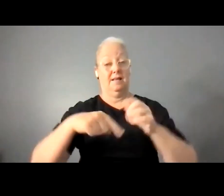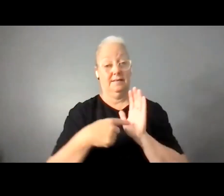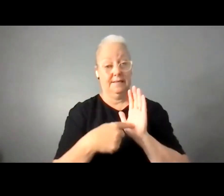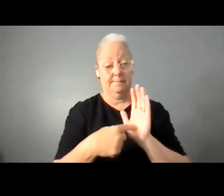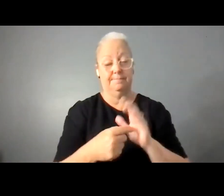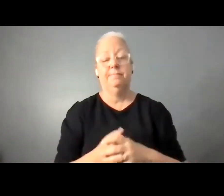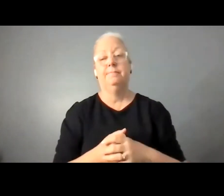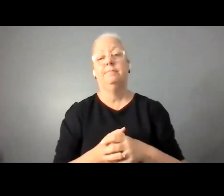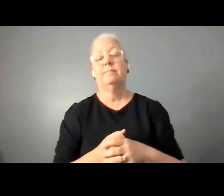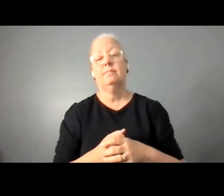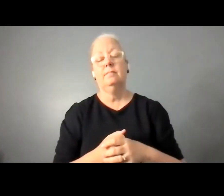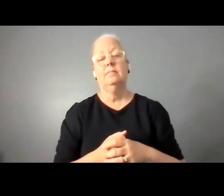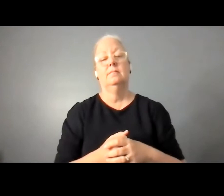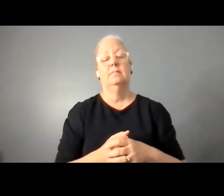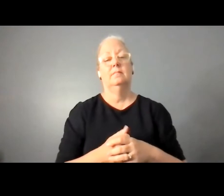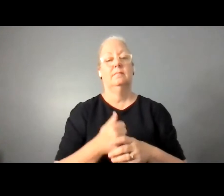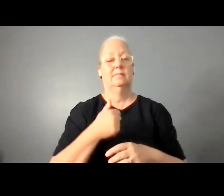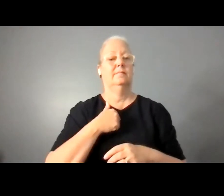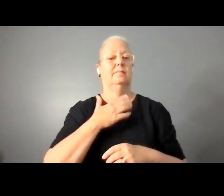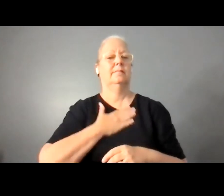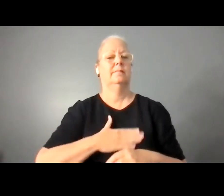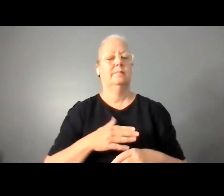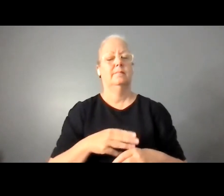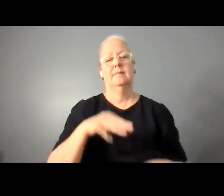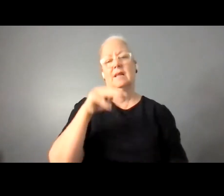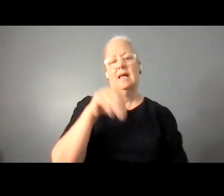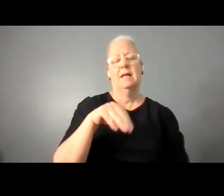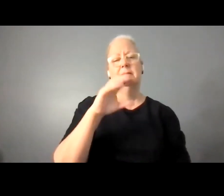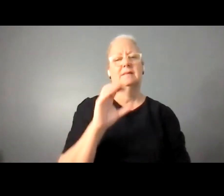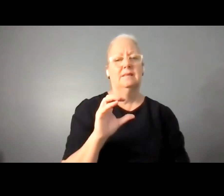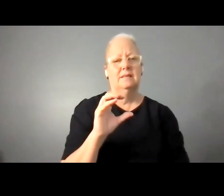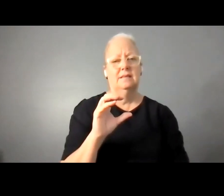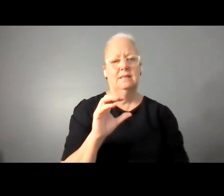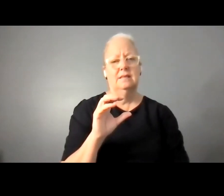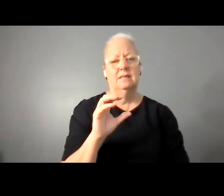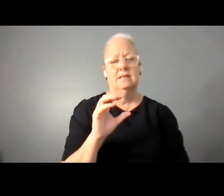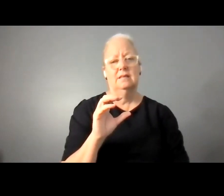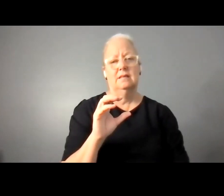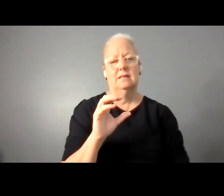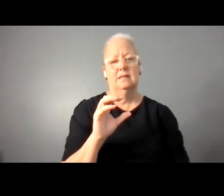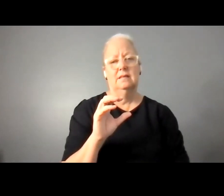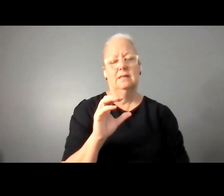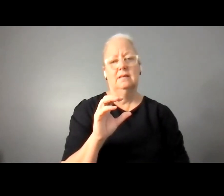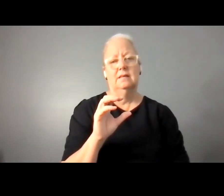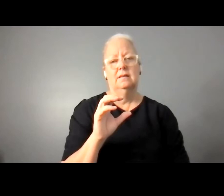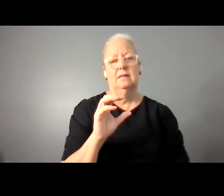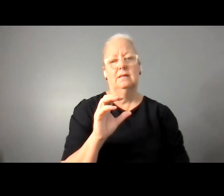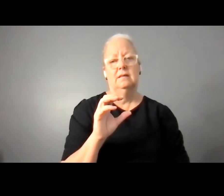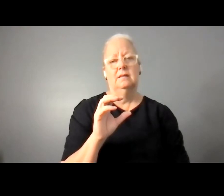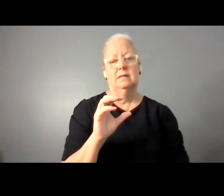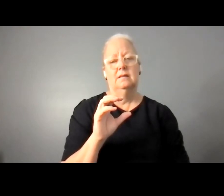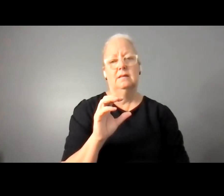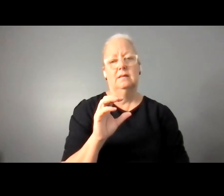for MCA seat, a member of county assembly. I'm vying for a seat